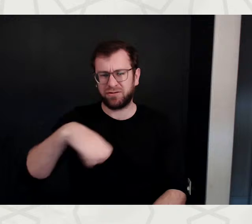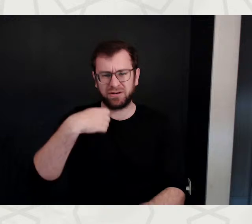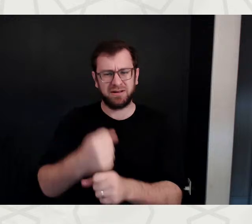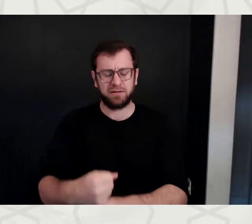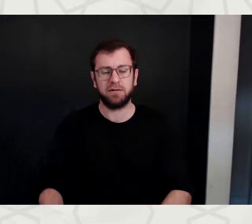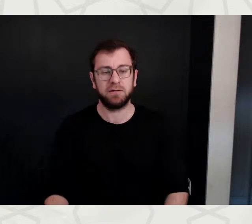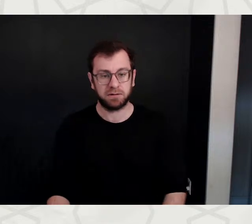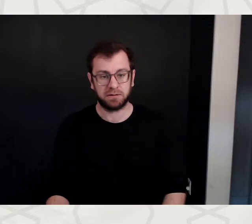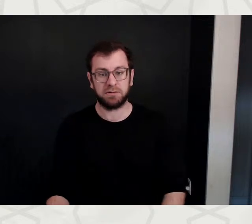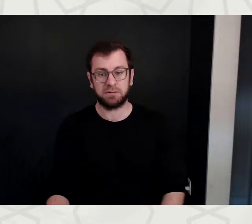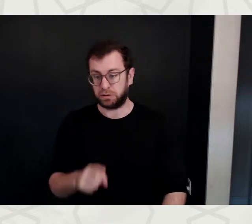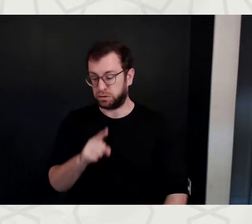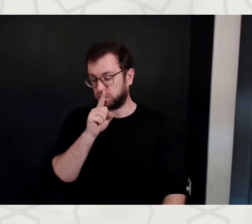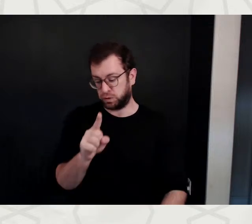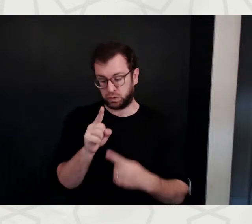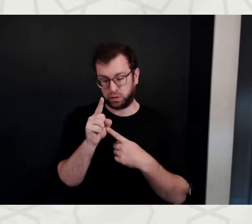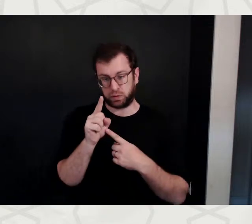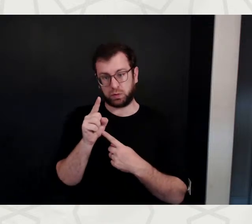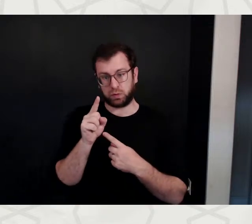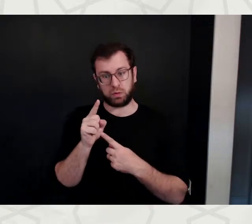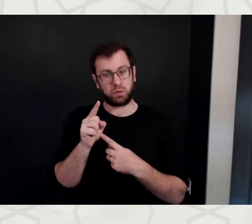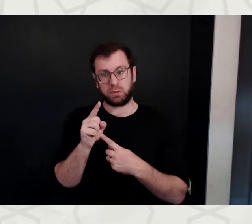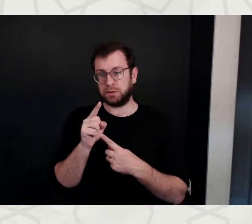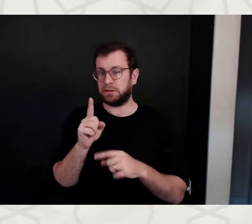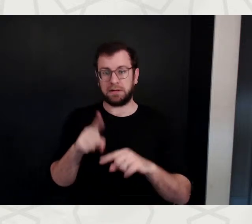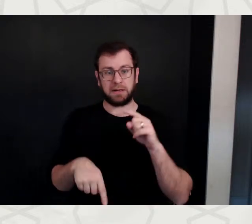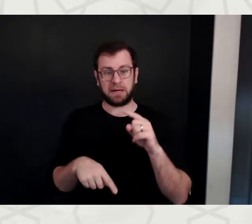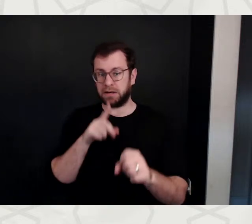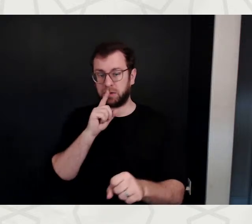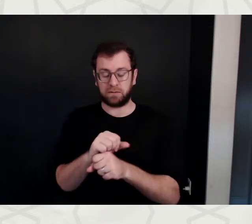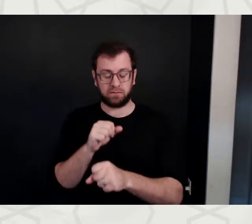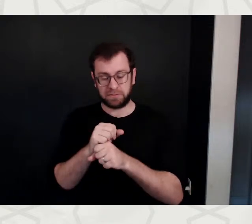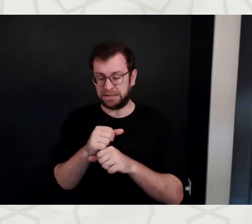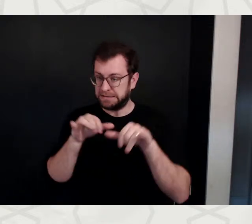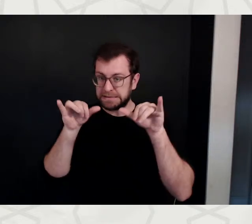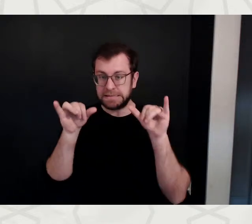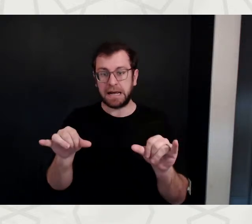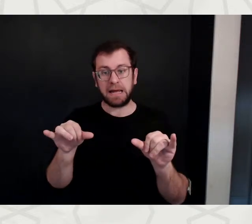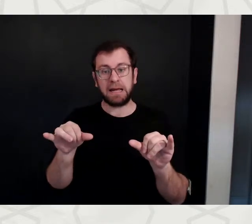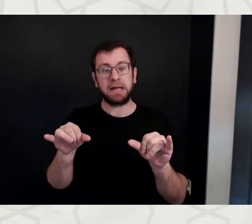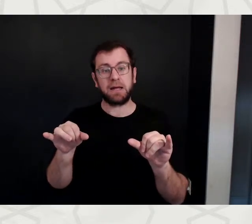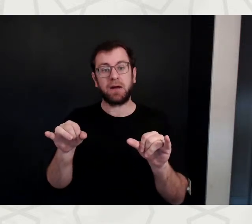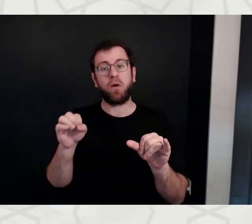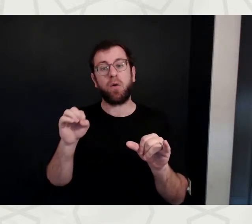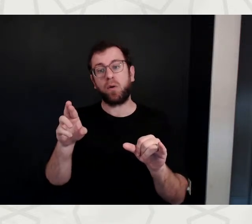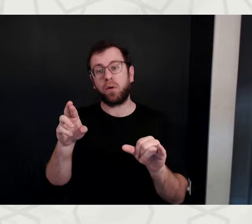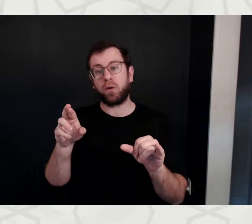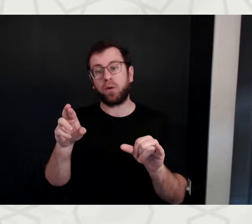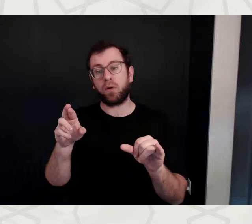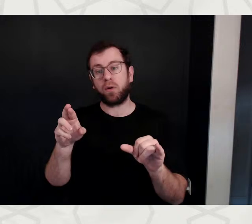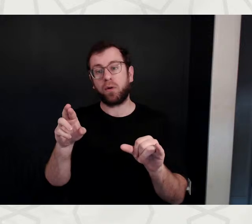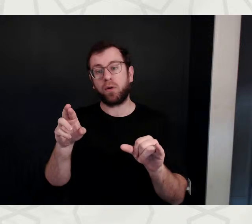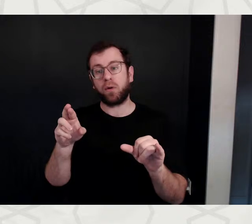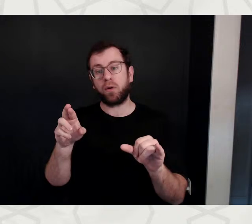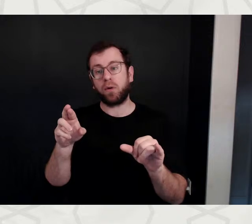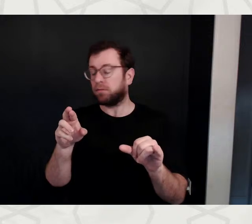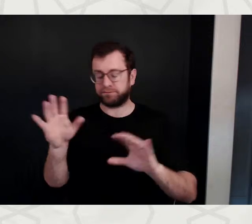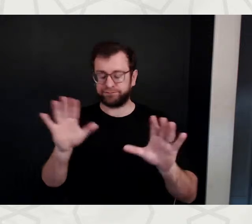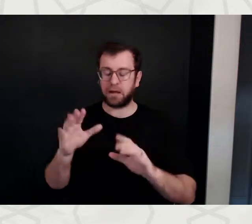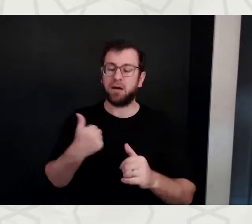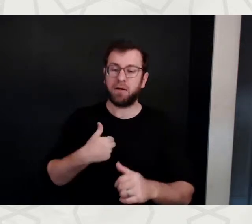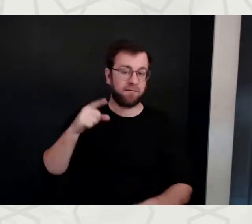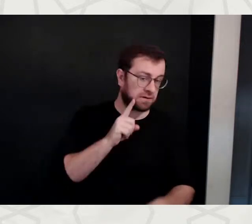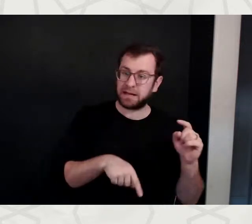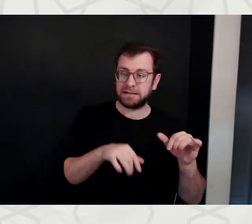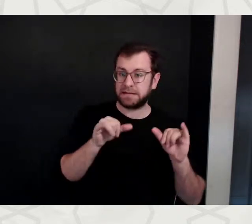the truth cannot stay, or falsehood cannot stay in the presence